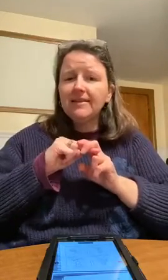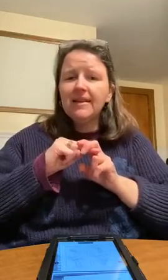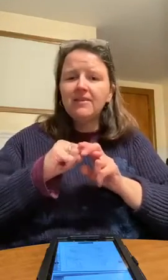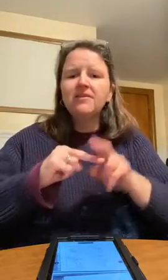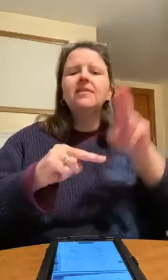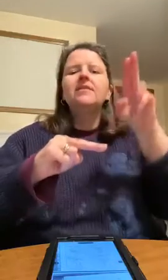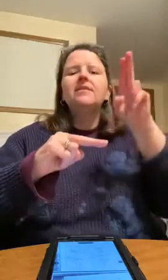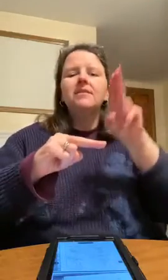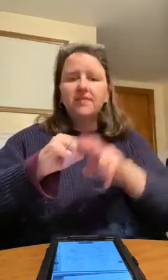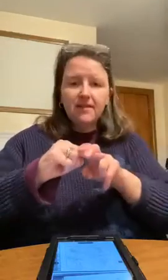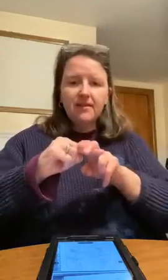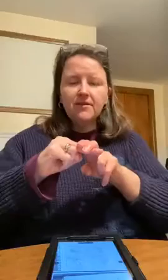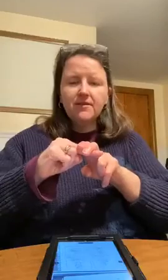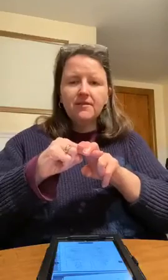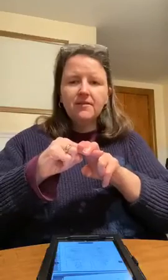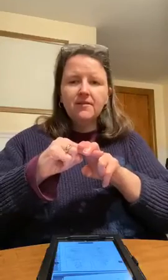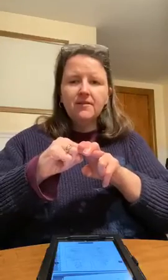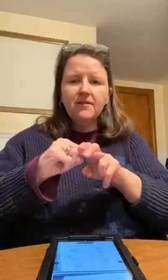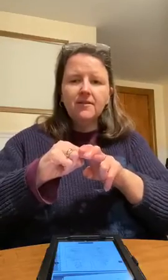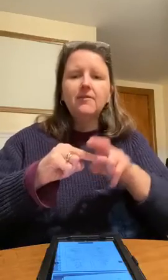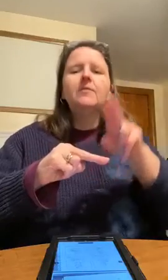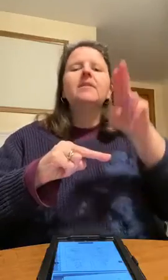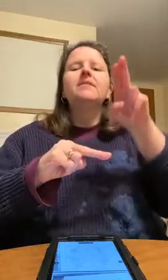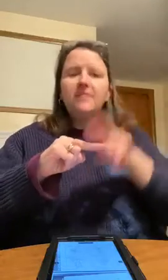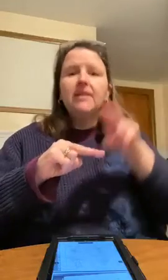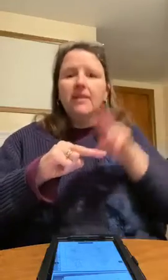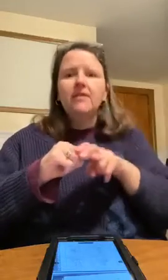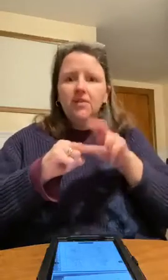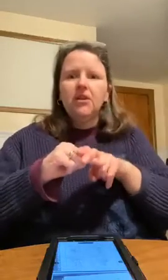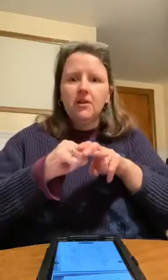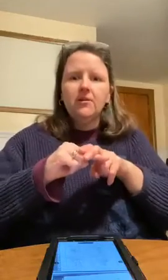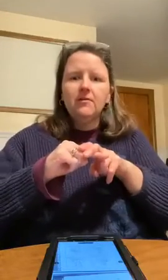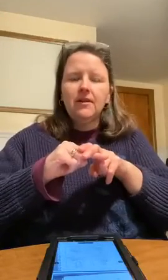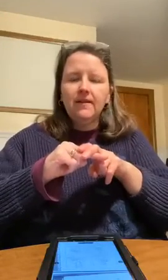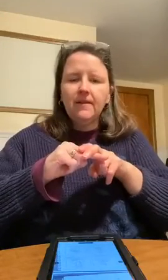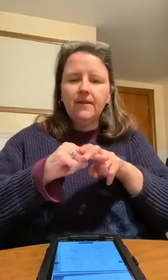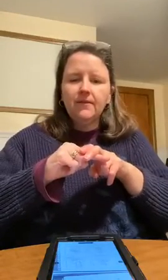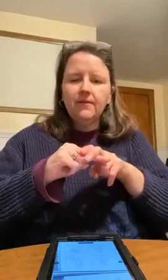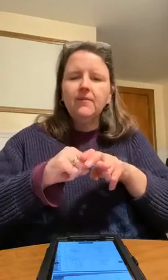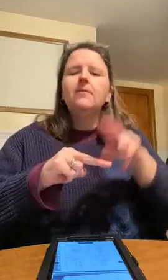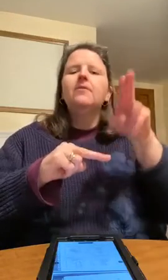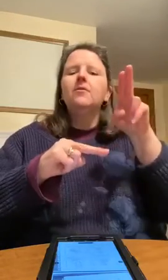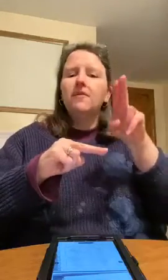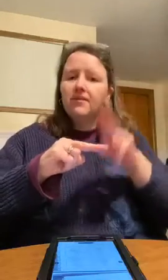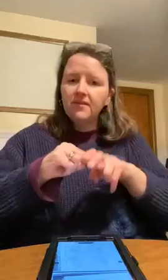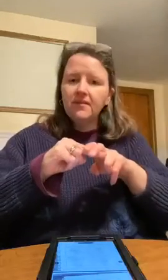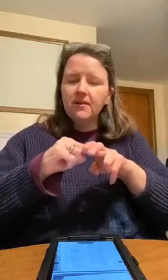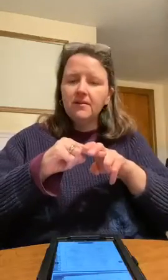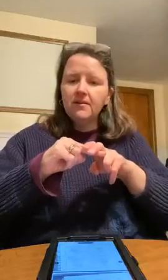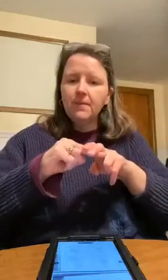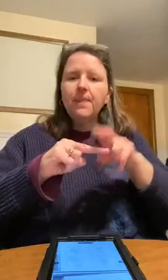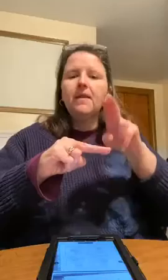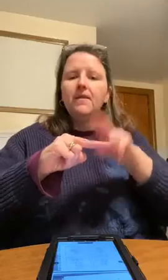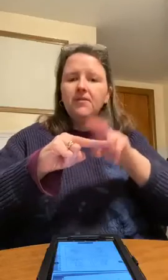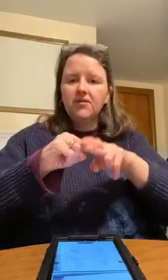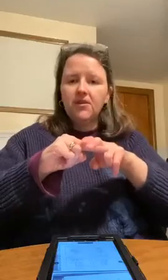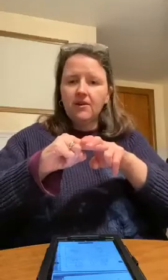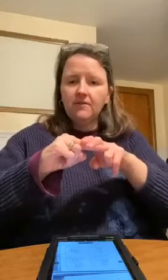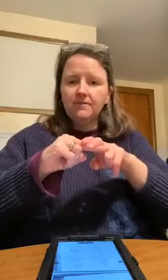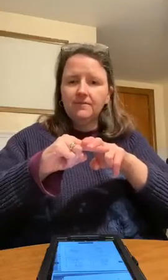sit, sit. You don't want to sit in the chair going like this. So this is sit. This is chair.